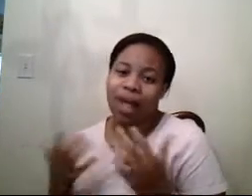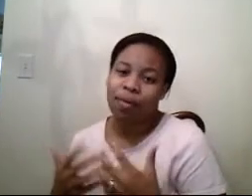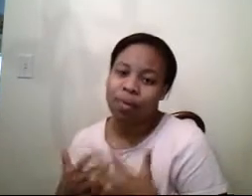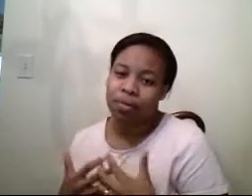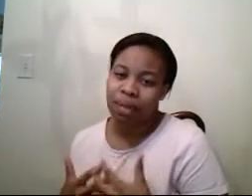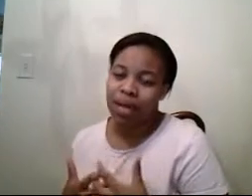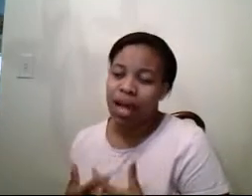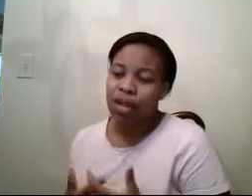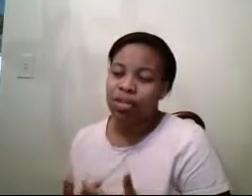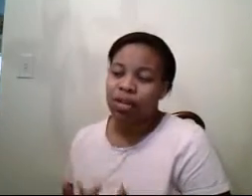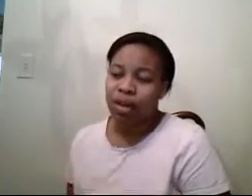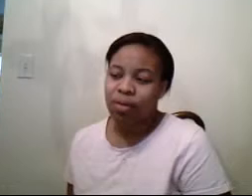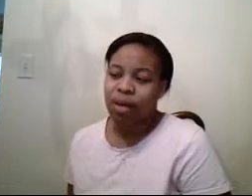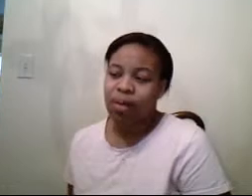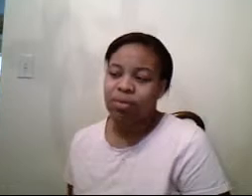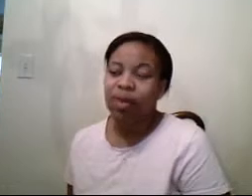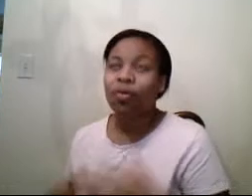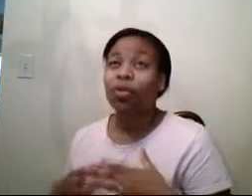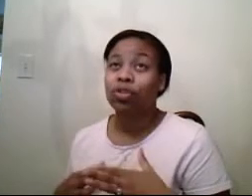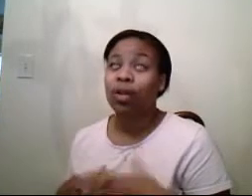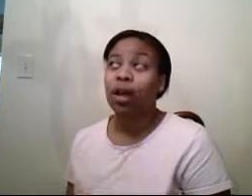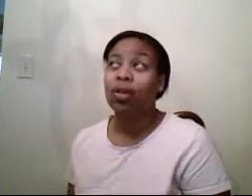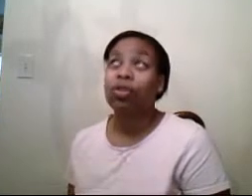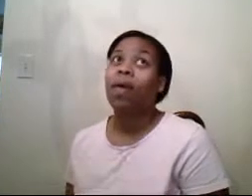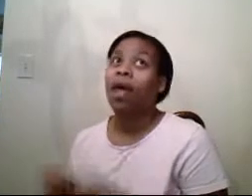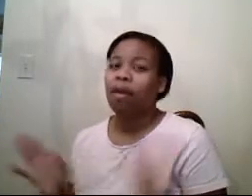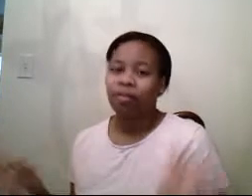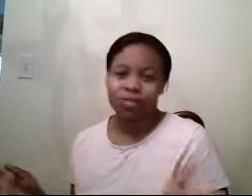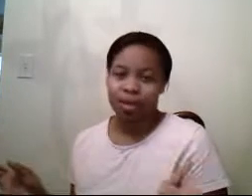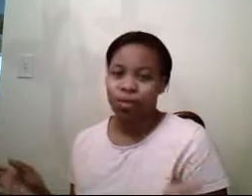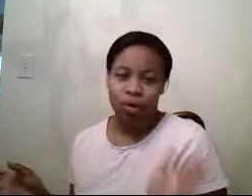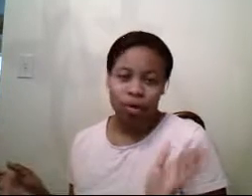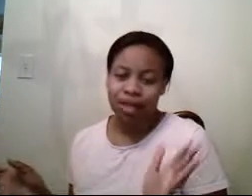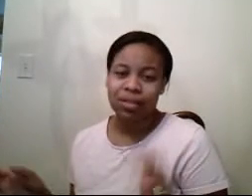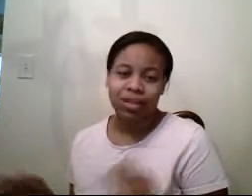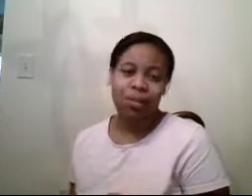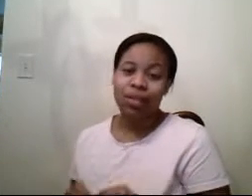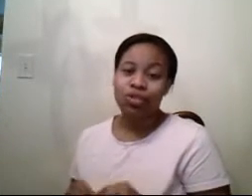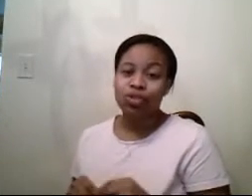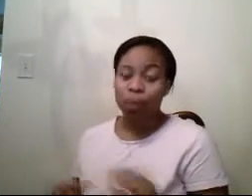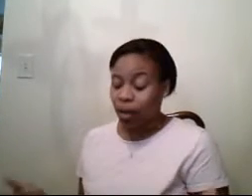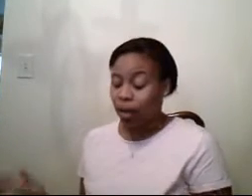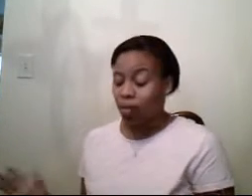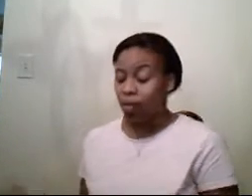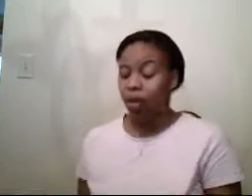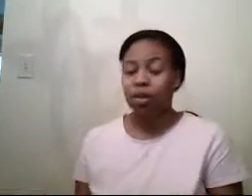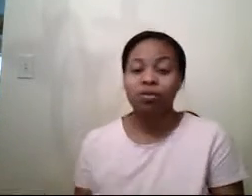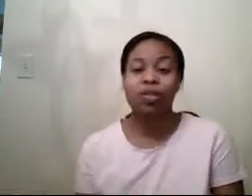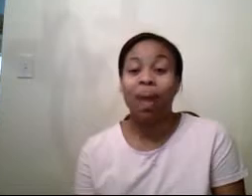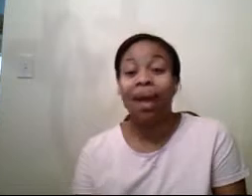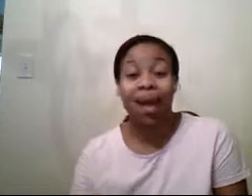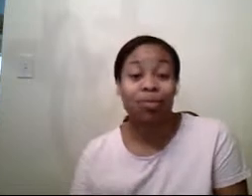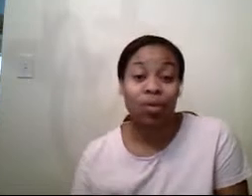that word mean? So I think when it comes, and of course, you're not going to know every single word that's going to be spoken or, spat out during